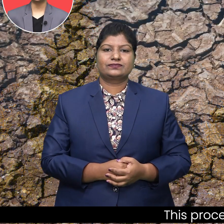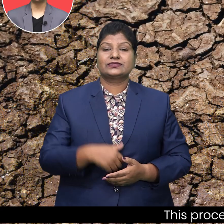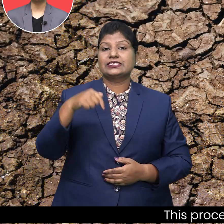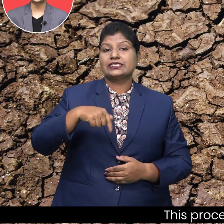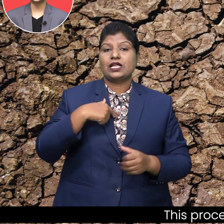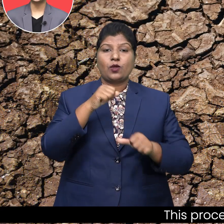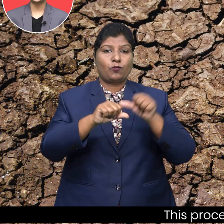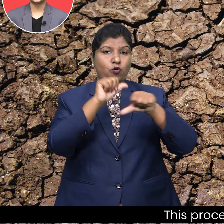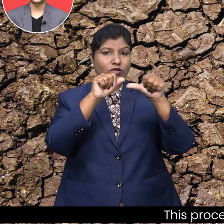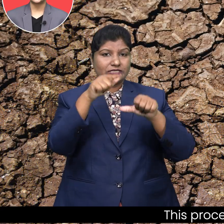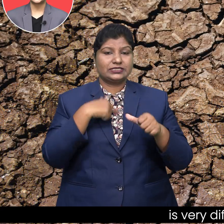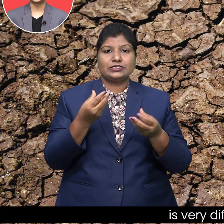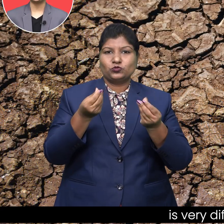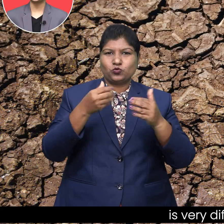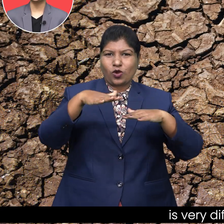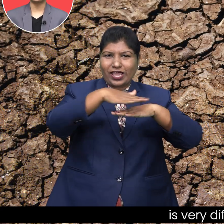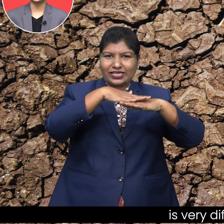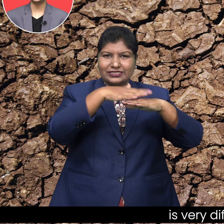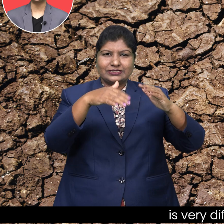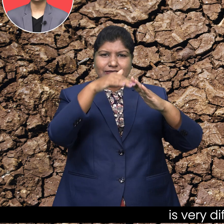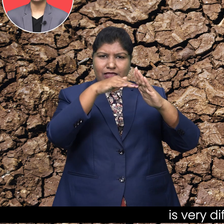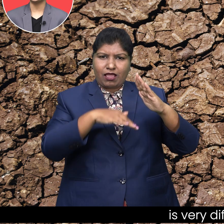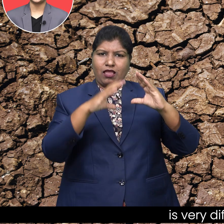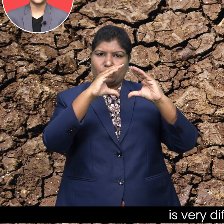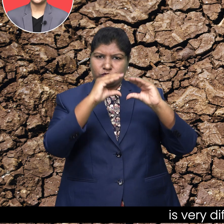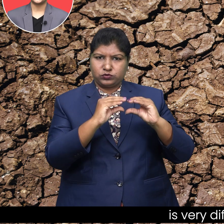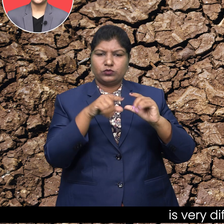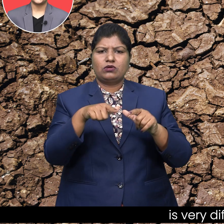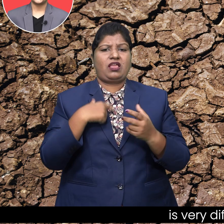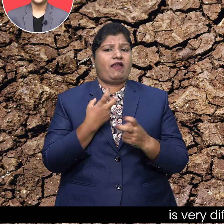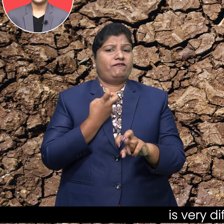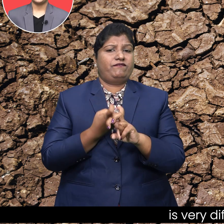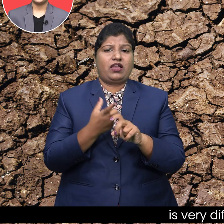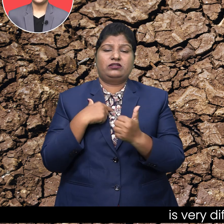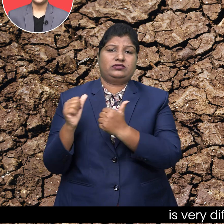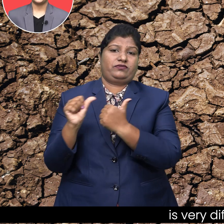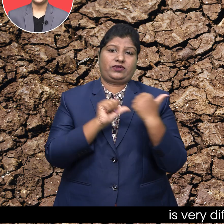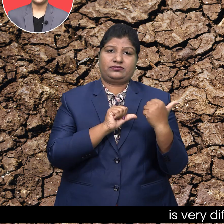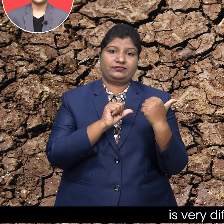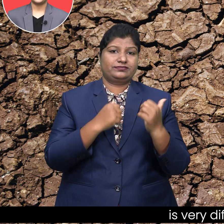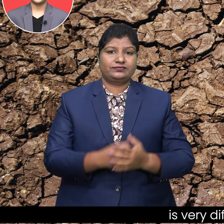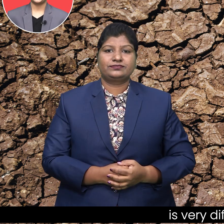This process of soil erosion is very difficult to reverse.